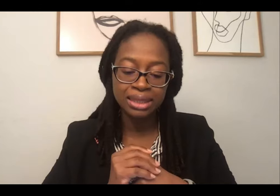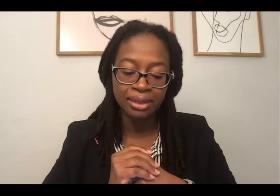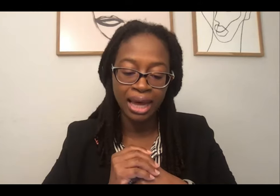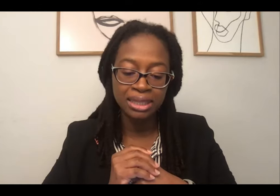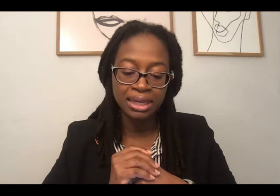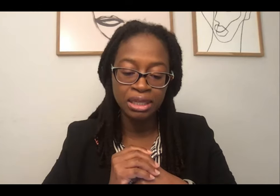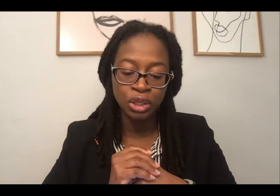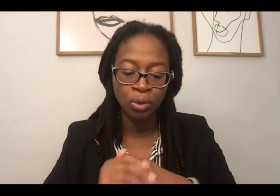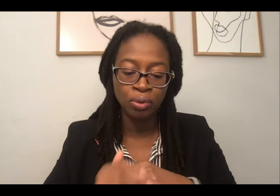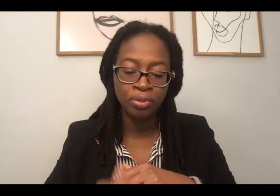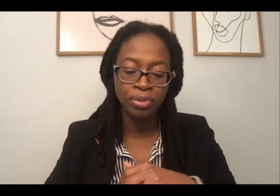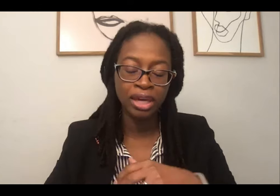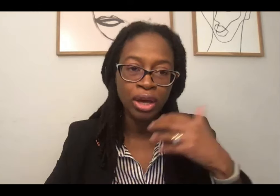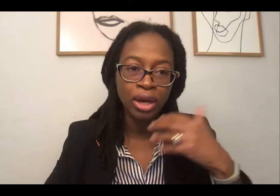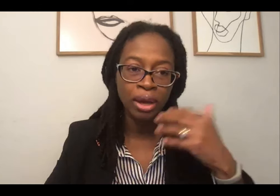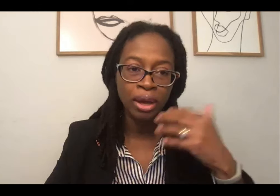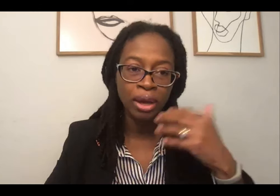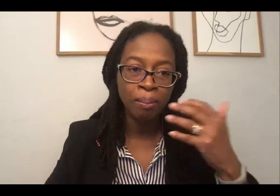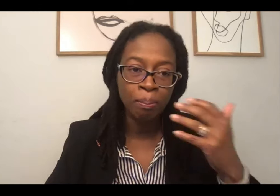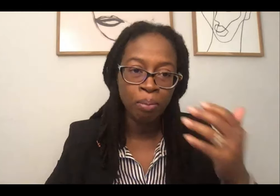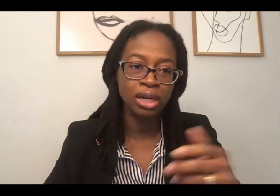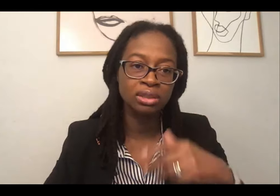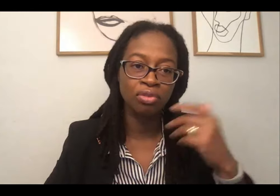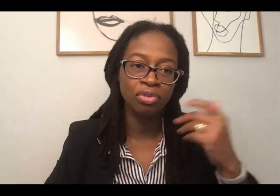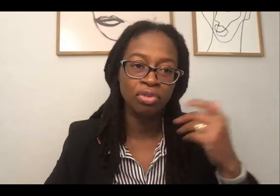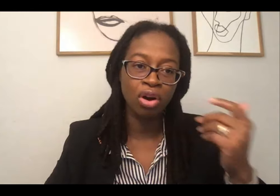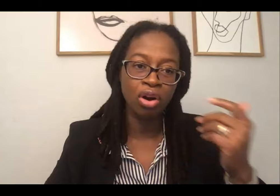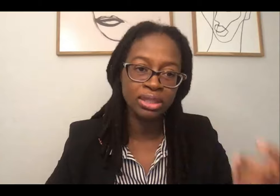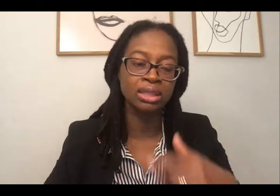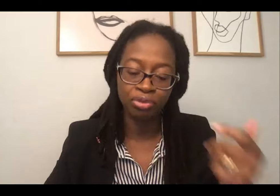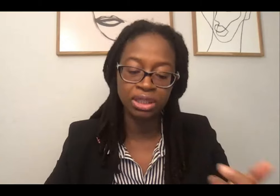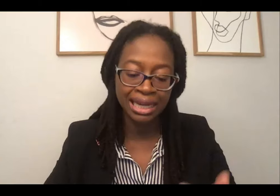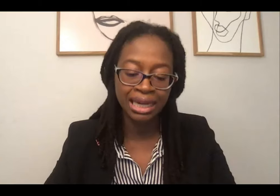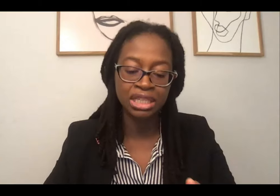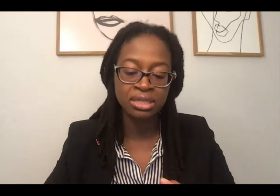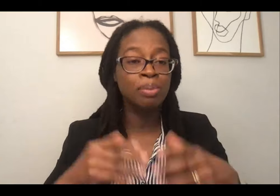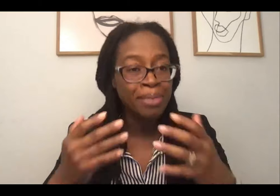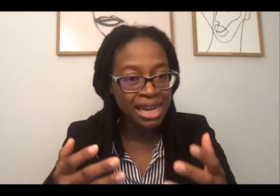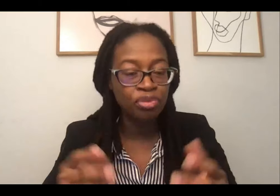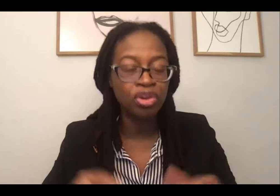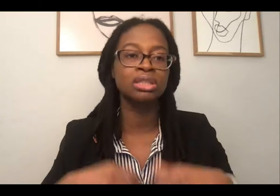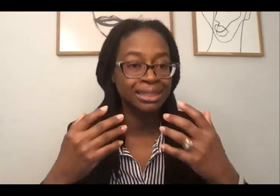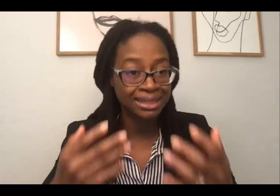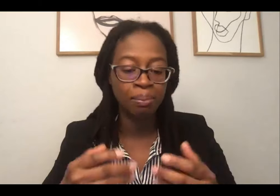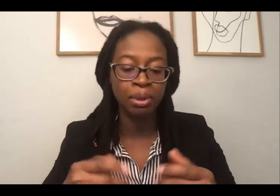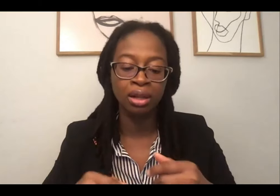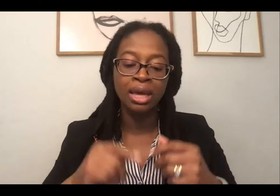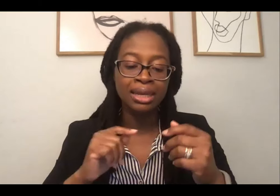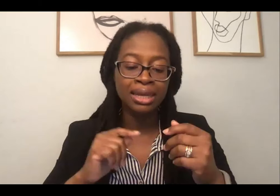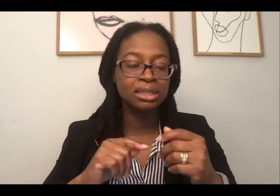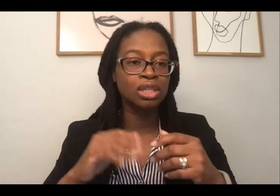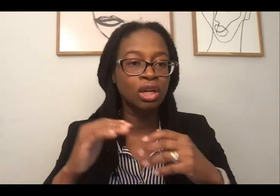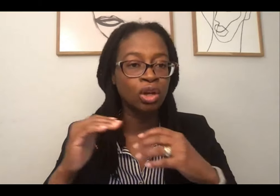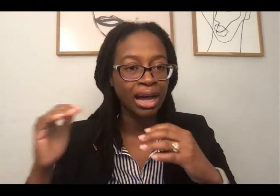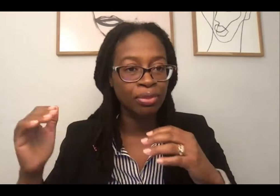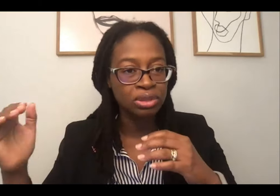that, the importance of horizontal and vertical linkages to be meaningful, to be sustainable, needs to look